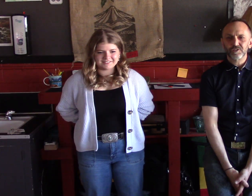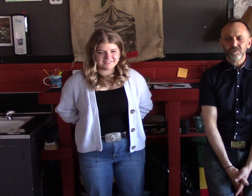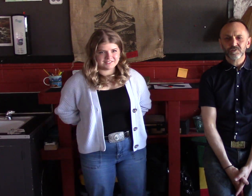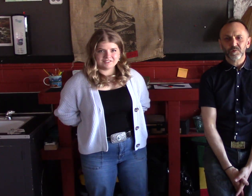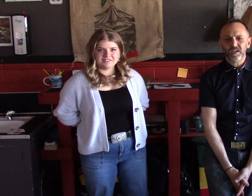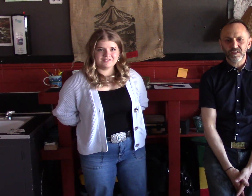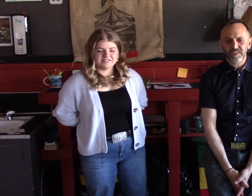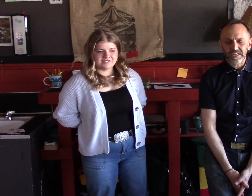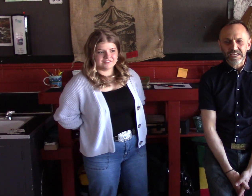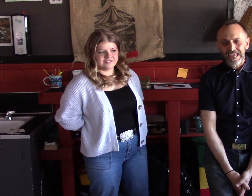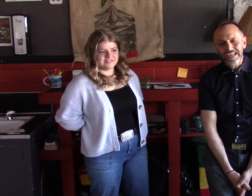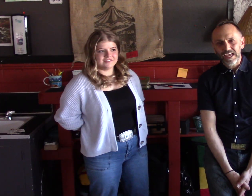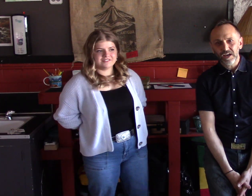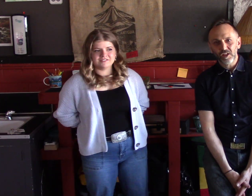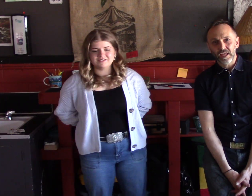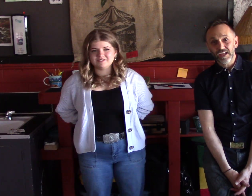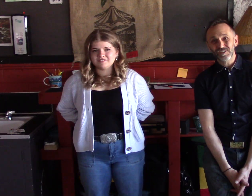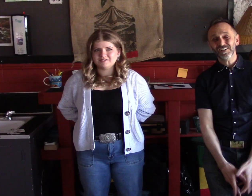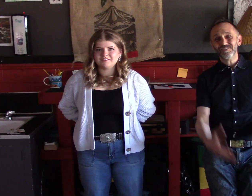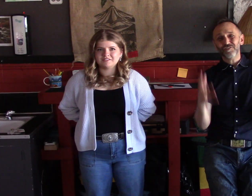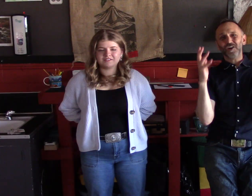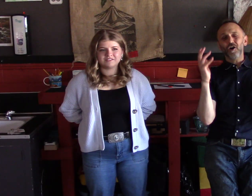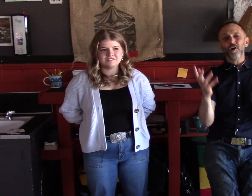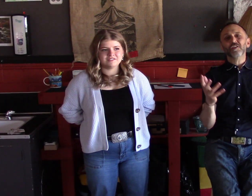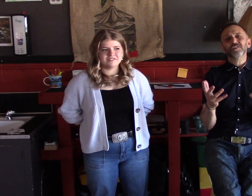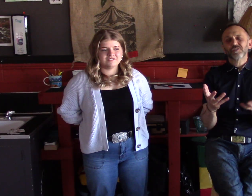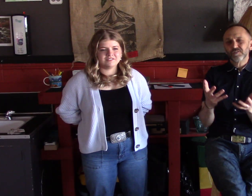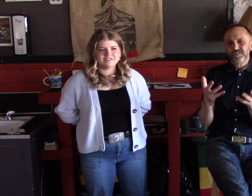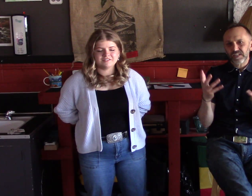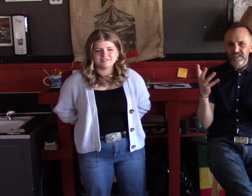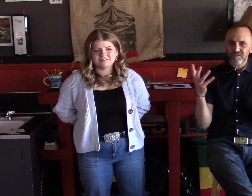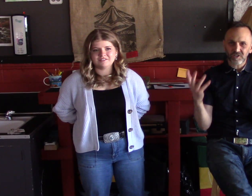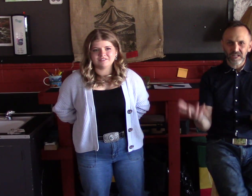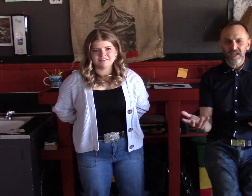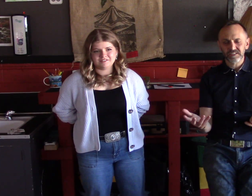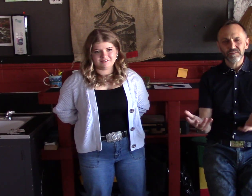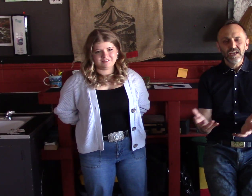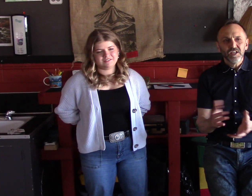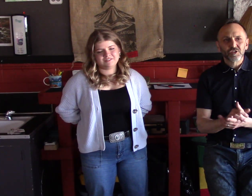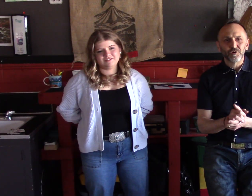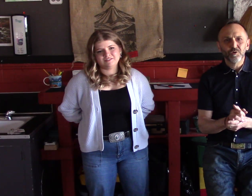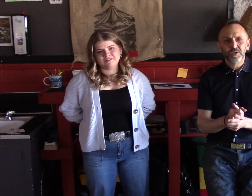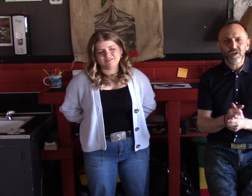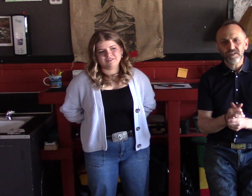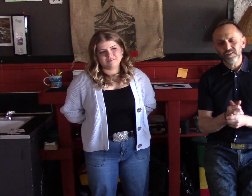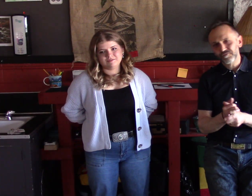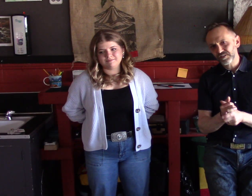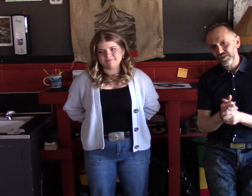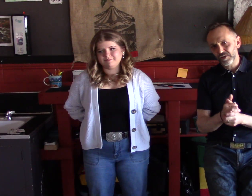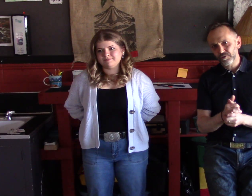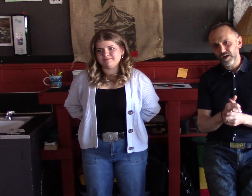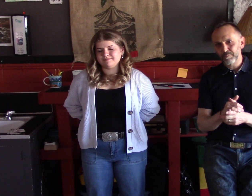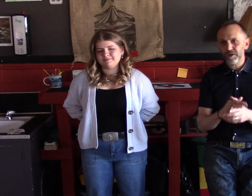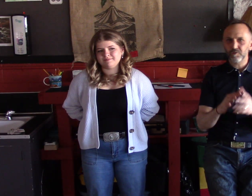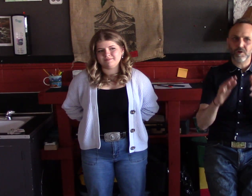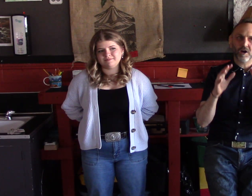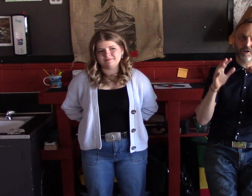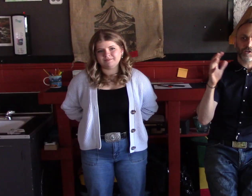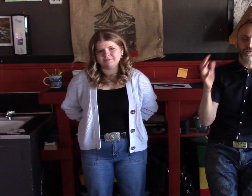students with EAL and just for all of the students in your class. So we talked in the first video about our